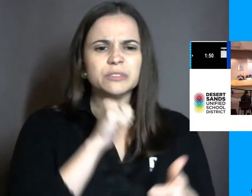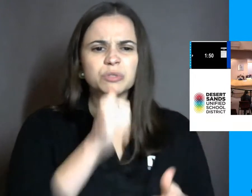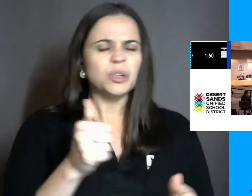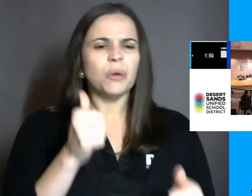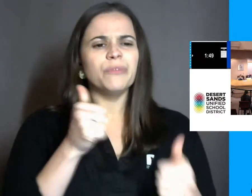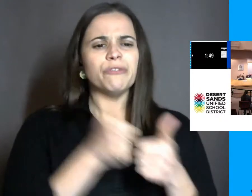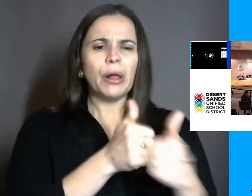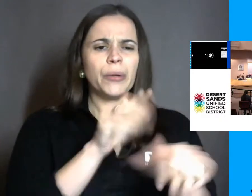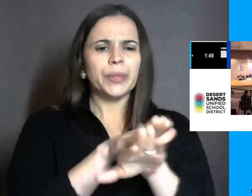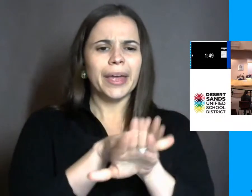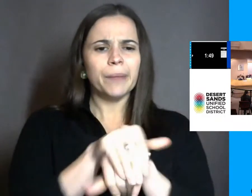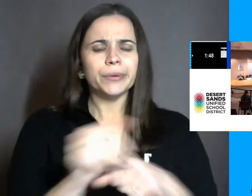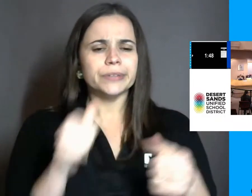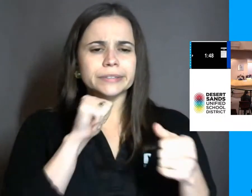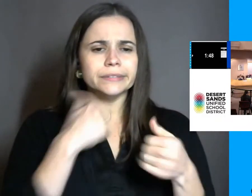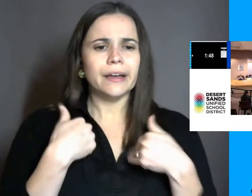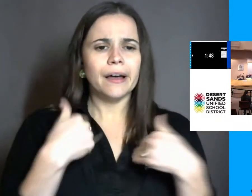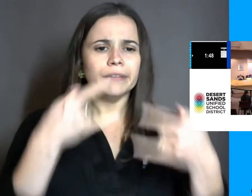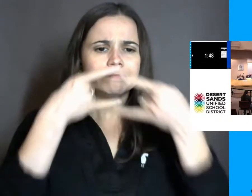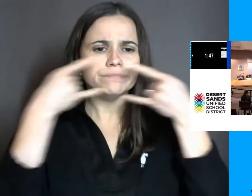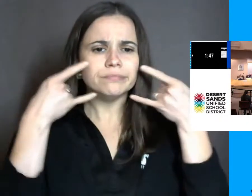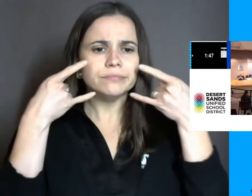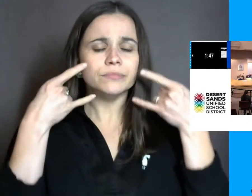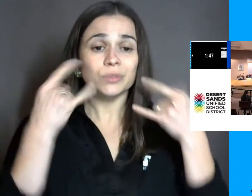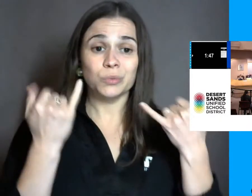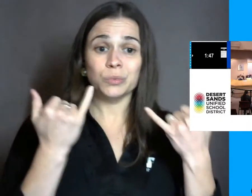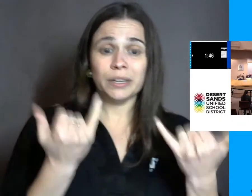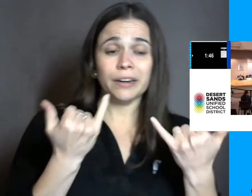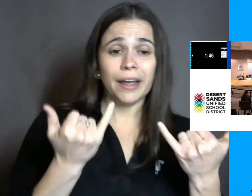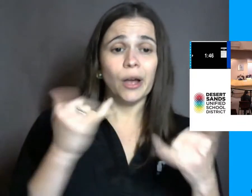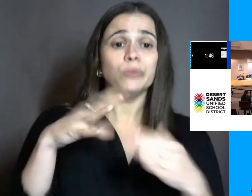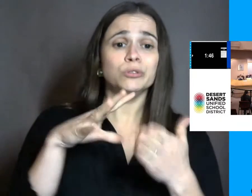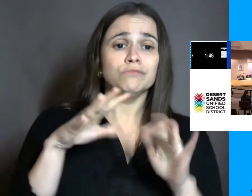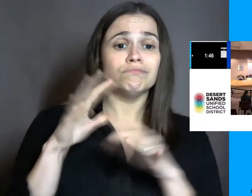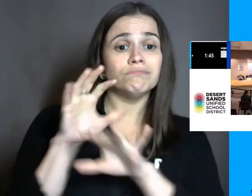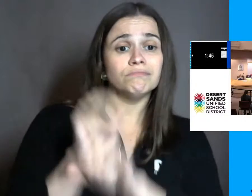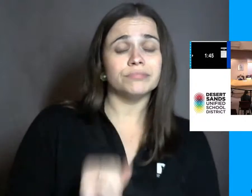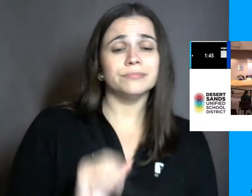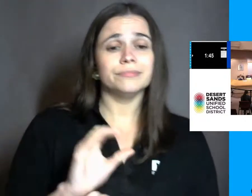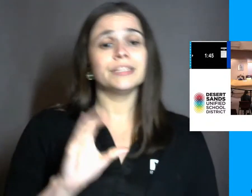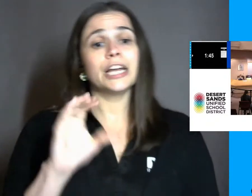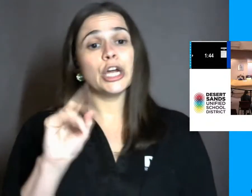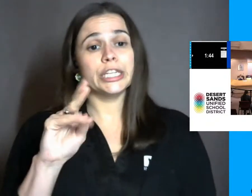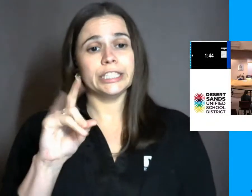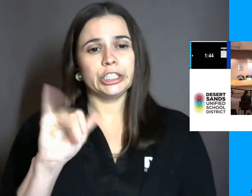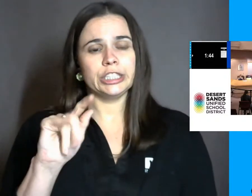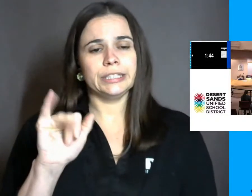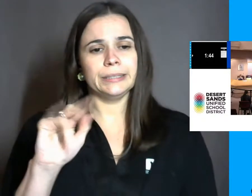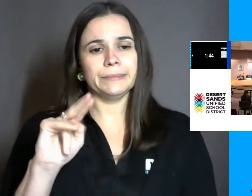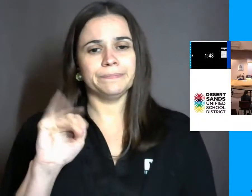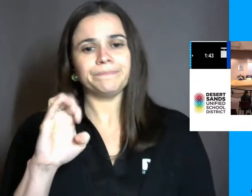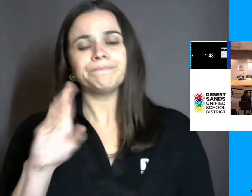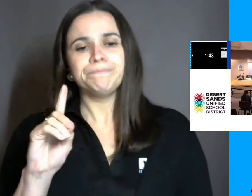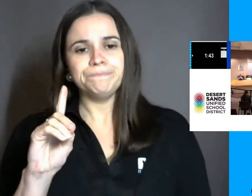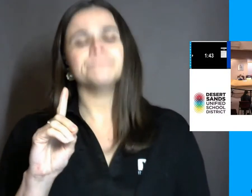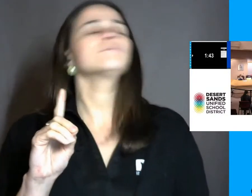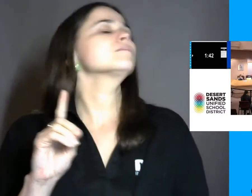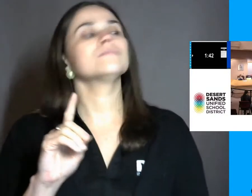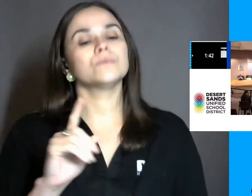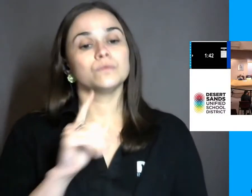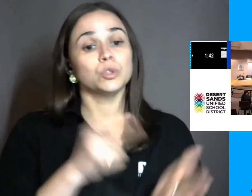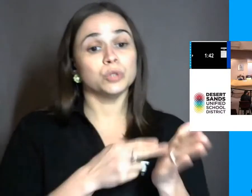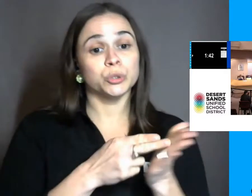on. We've been conditioned, not castrated. Don't be afraid of confrontation, especially when the truth and passion is on your